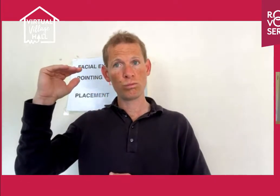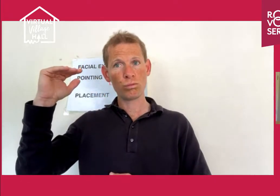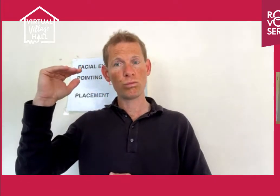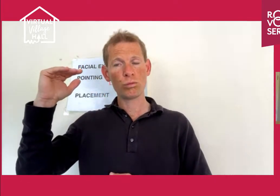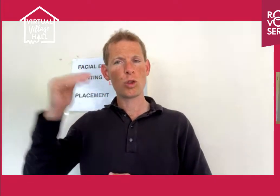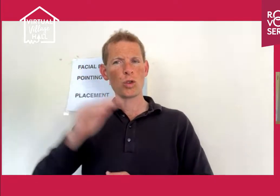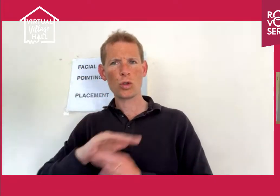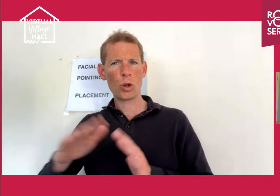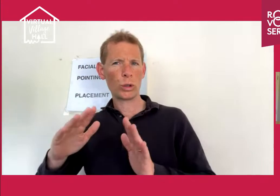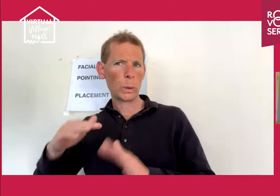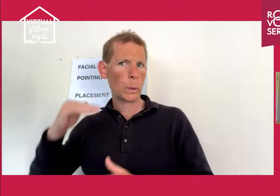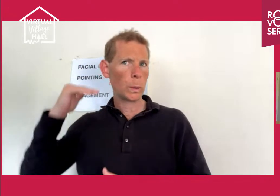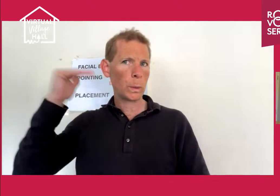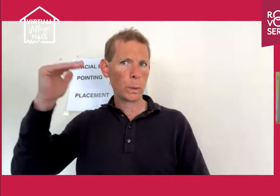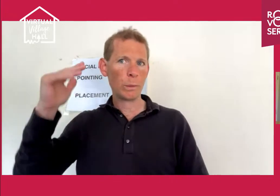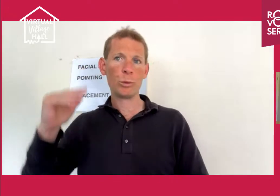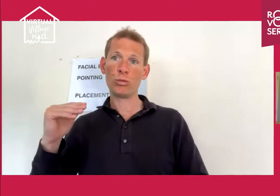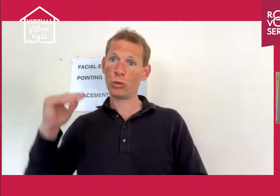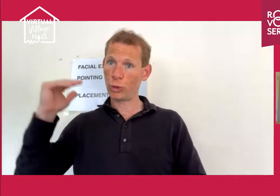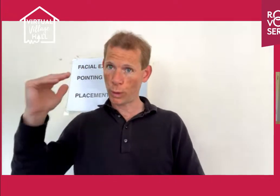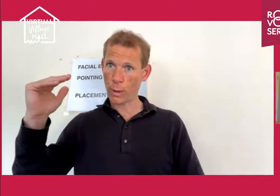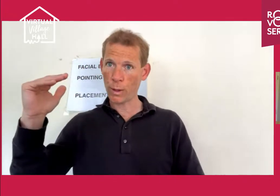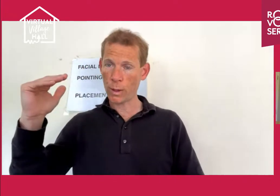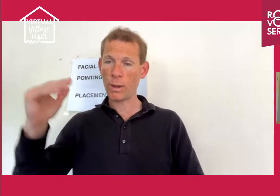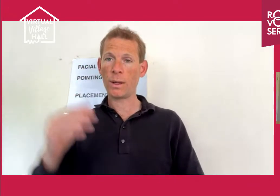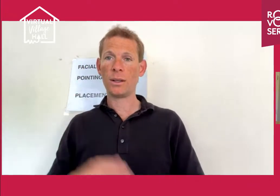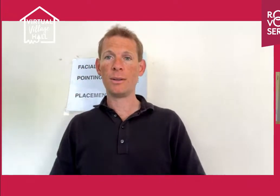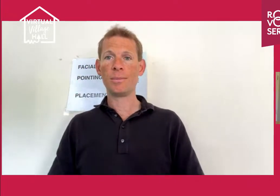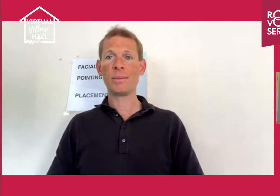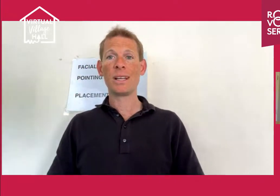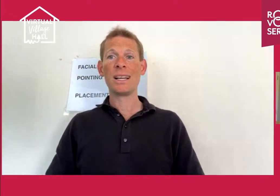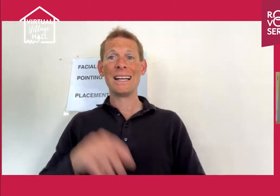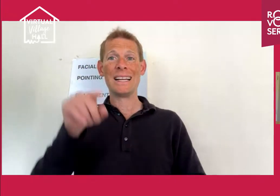is quite tall. Not very tall, but quite tall.